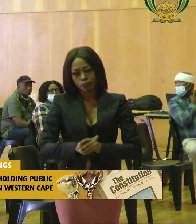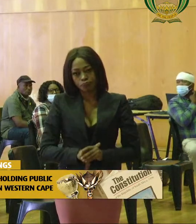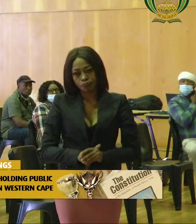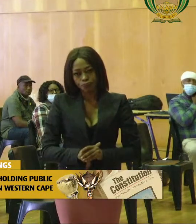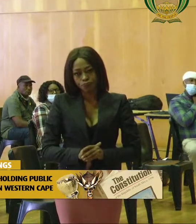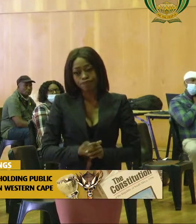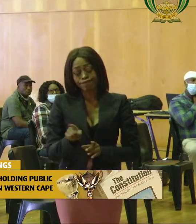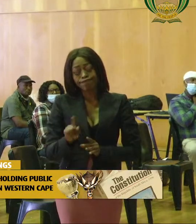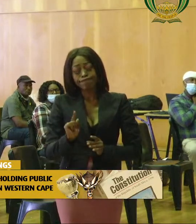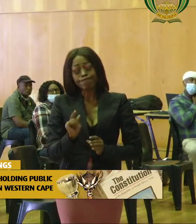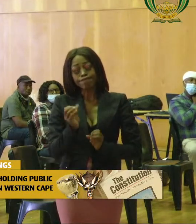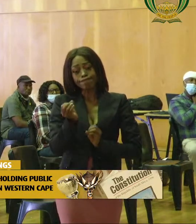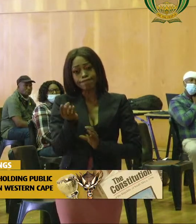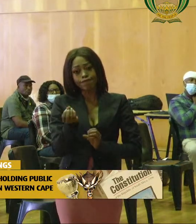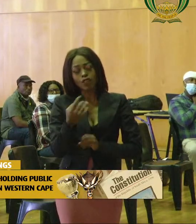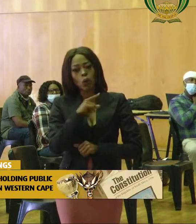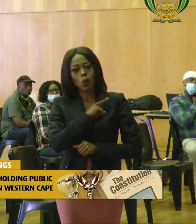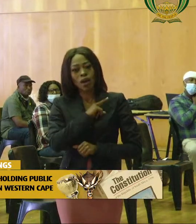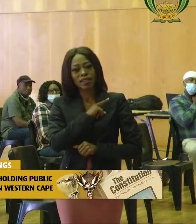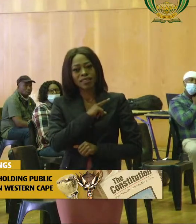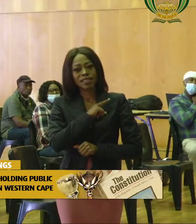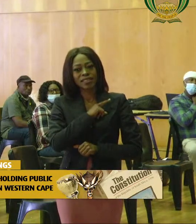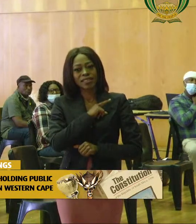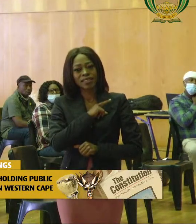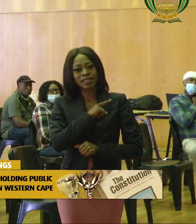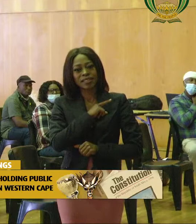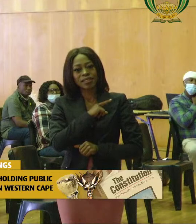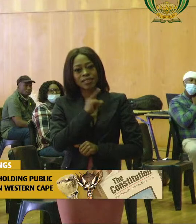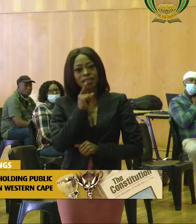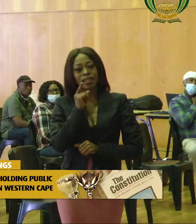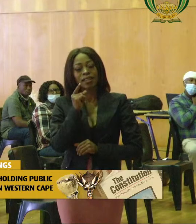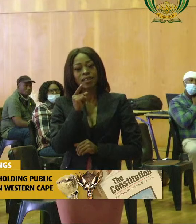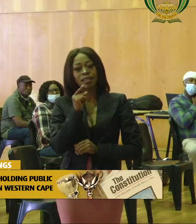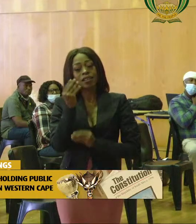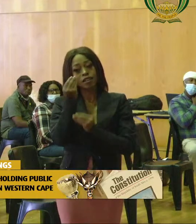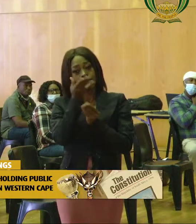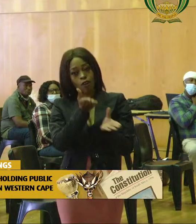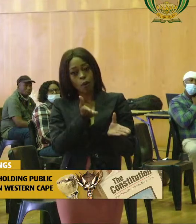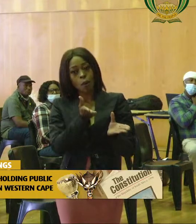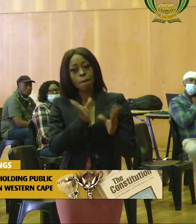they've raised them because they are raising it to members of parliament.